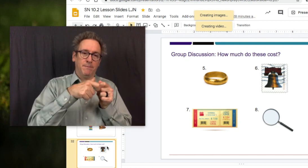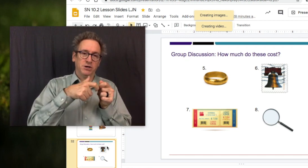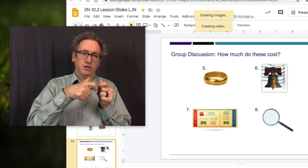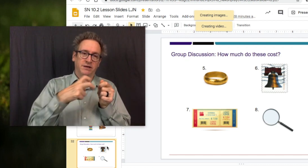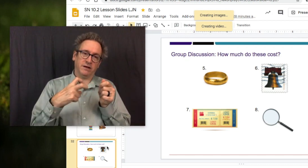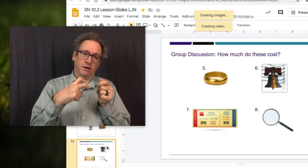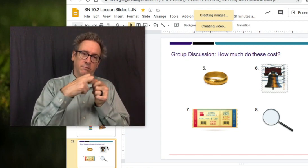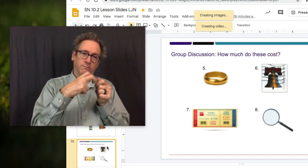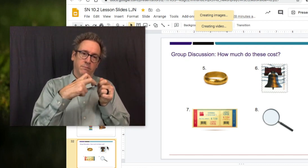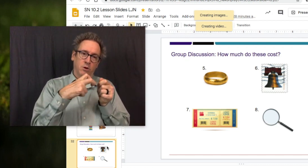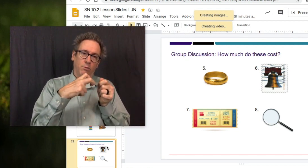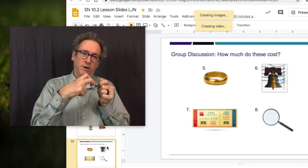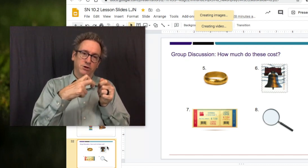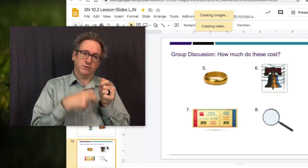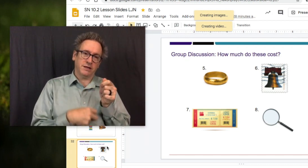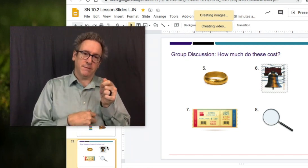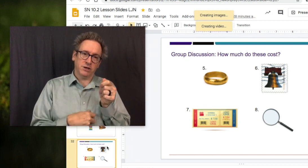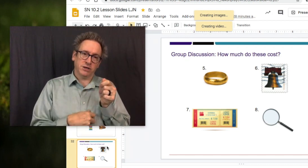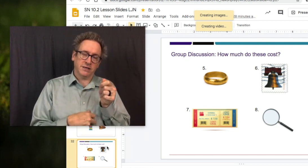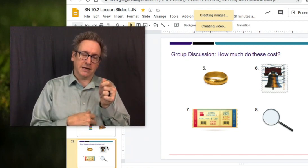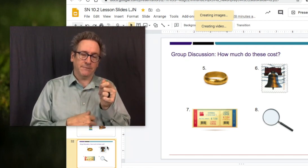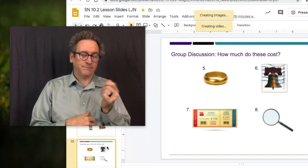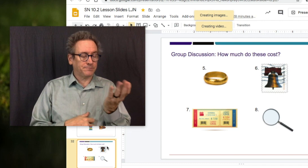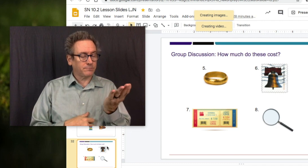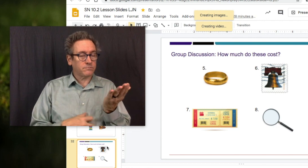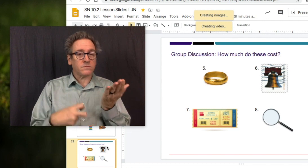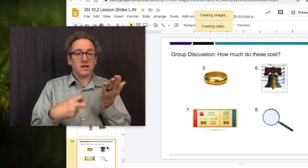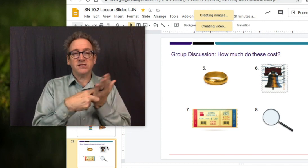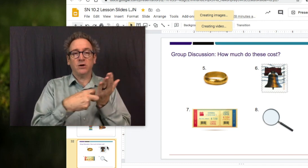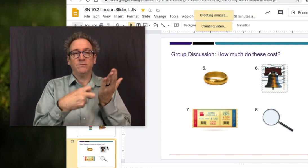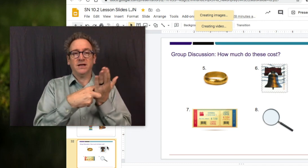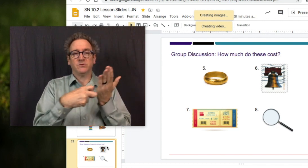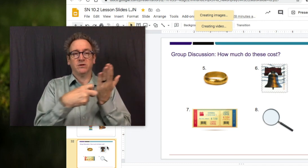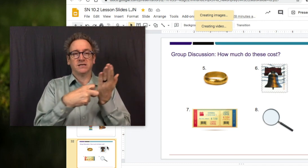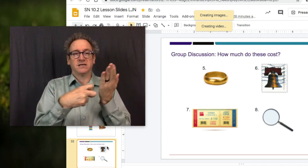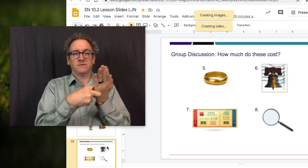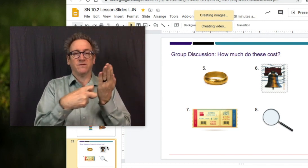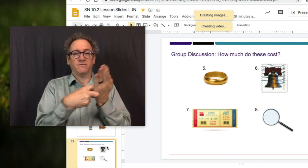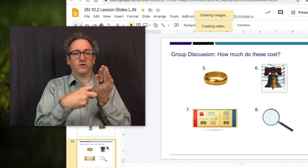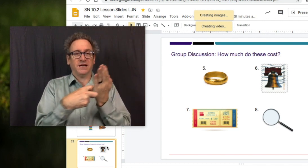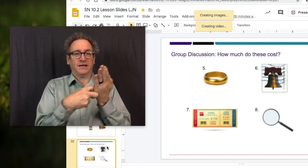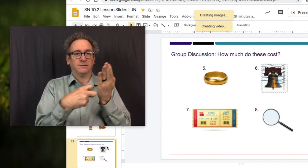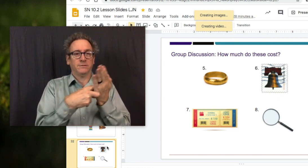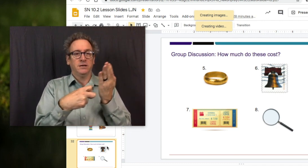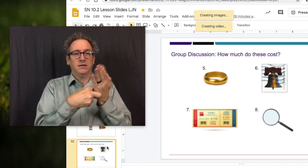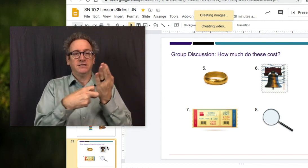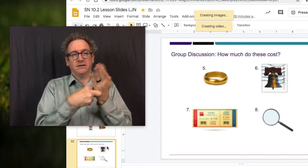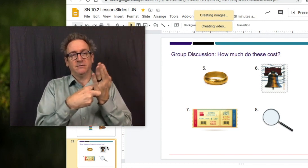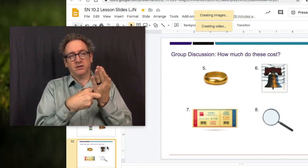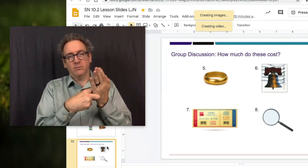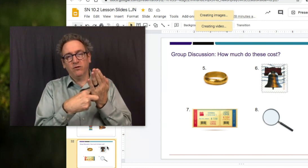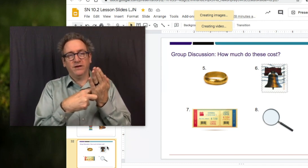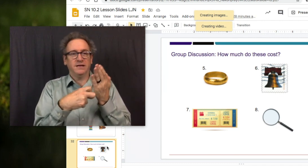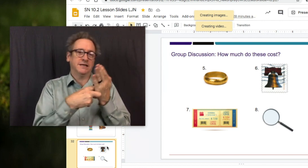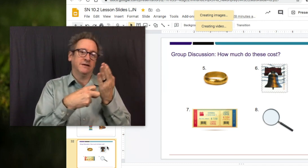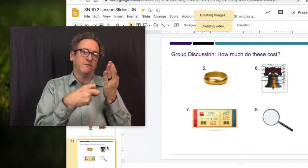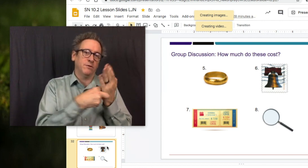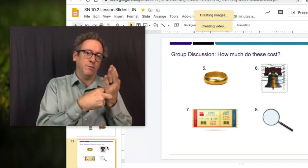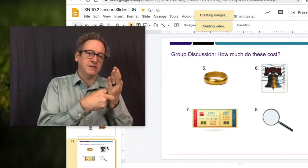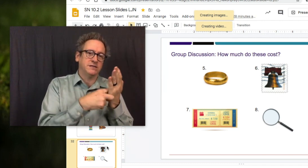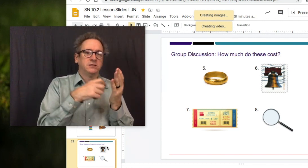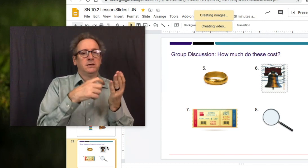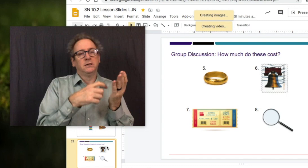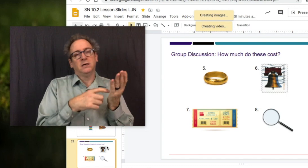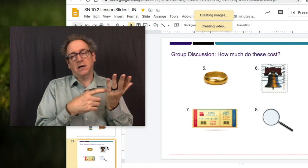and they punch it. They get a hole punch that they punch on the ticket. So that's where this comes from for ticket. Ticket to the movie, ticket for